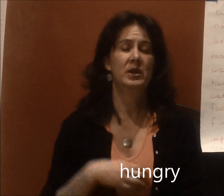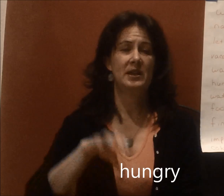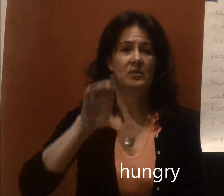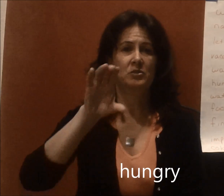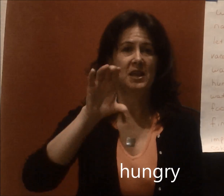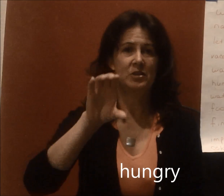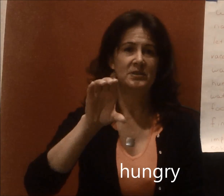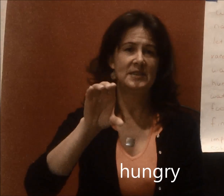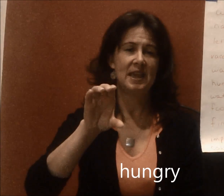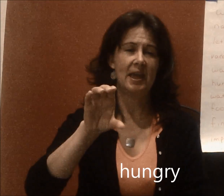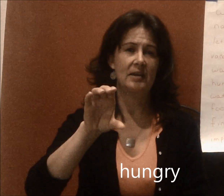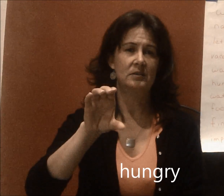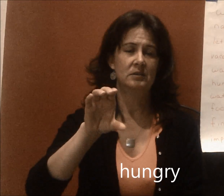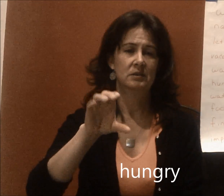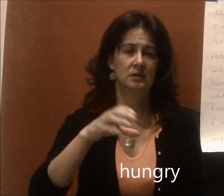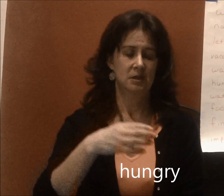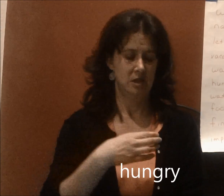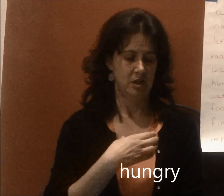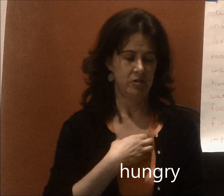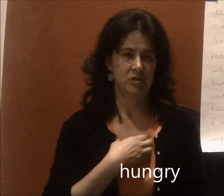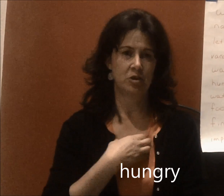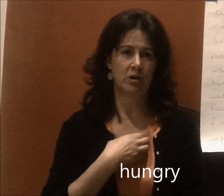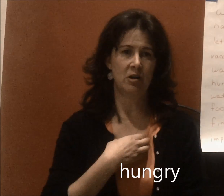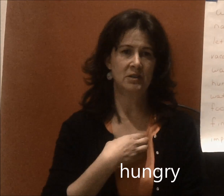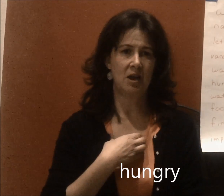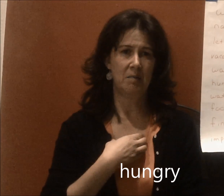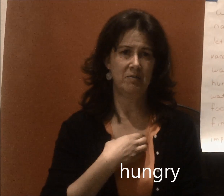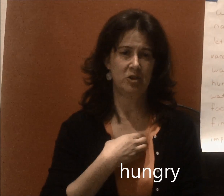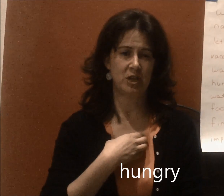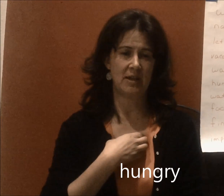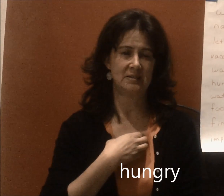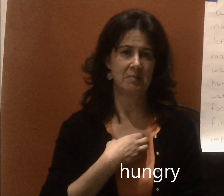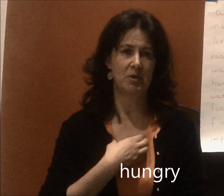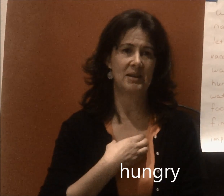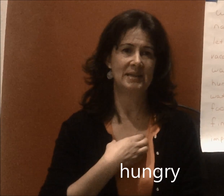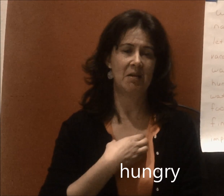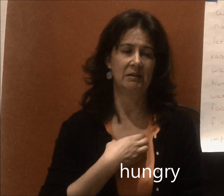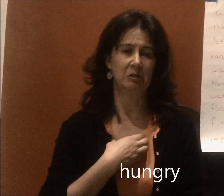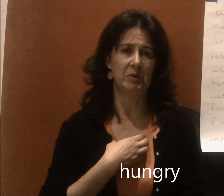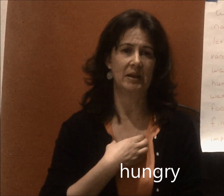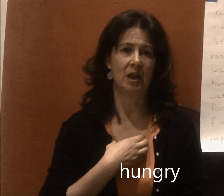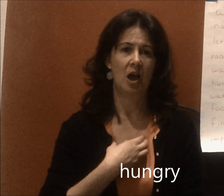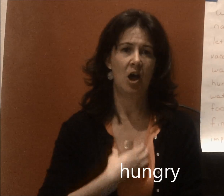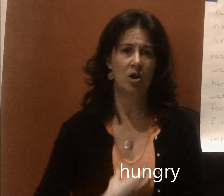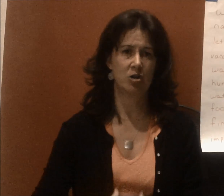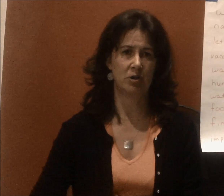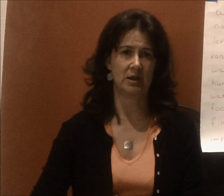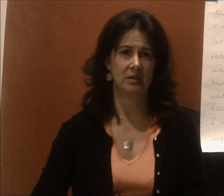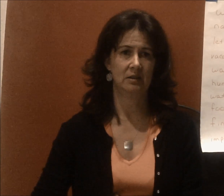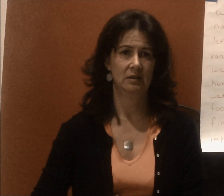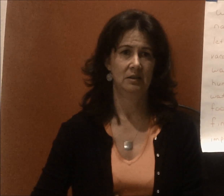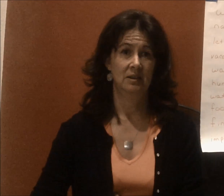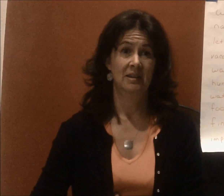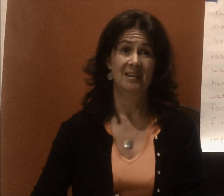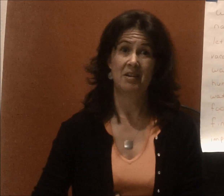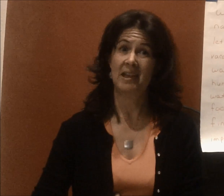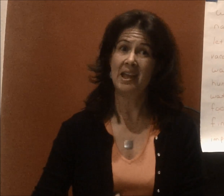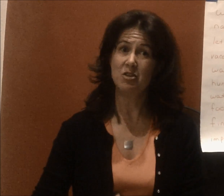Hungry. So take your C hand. You're going to start it on top of your chest and bring it down a little bit. Hungry. Now again, you